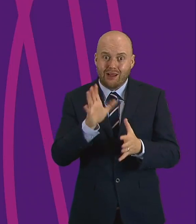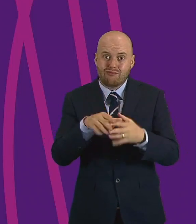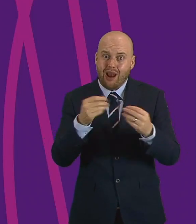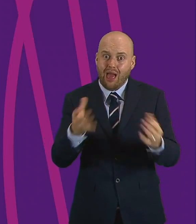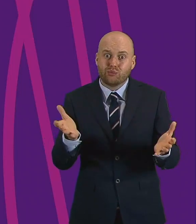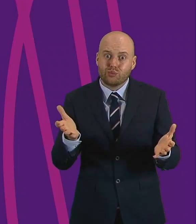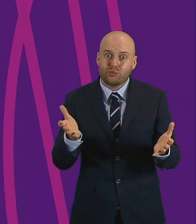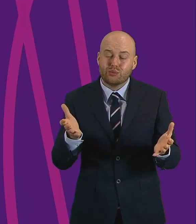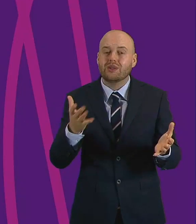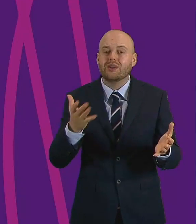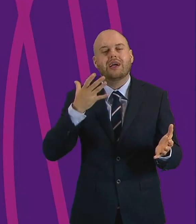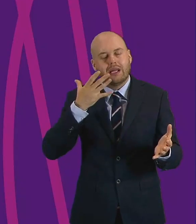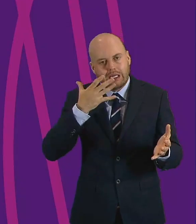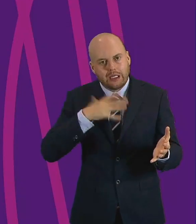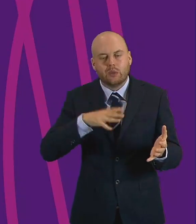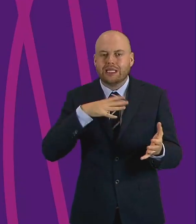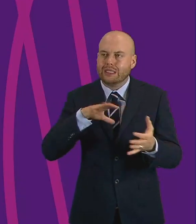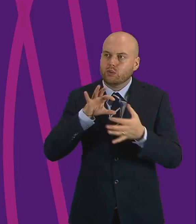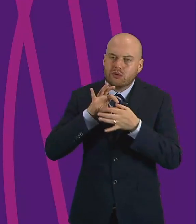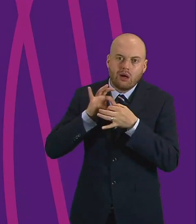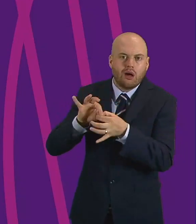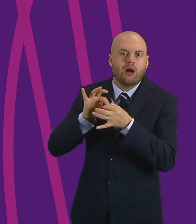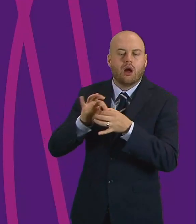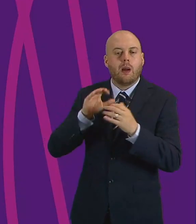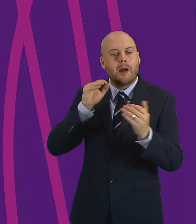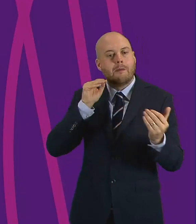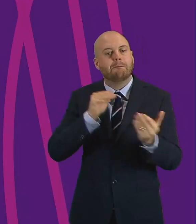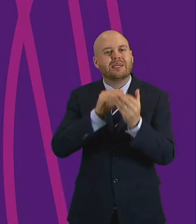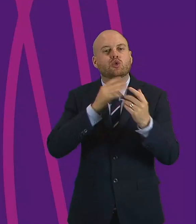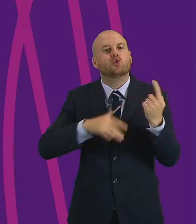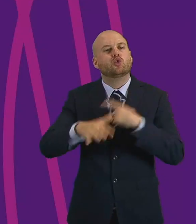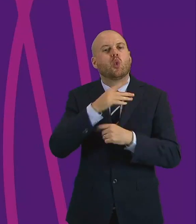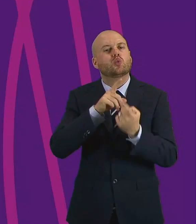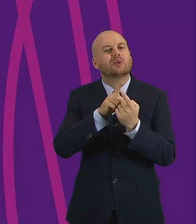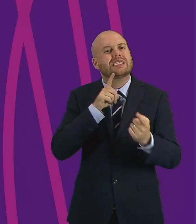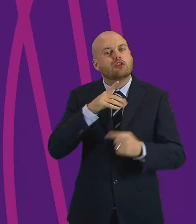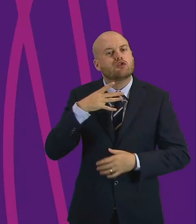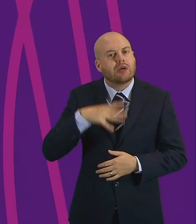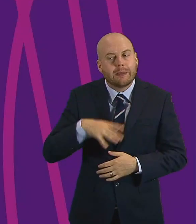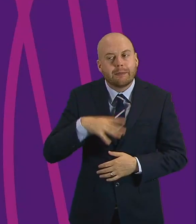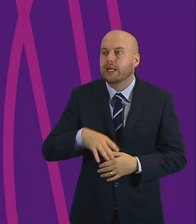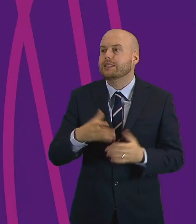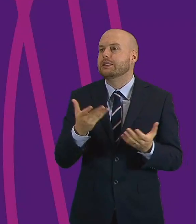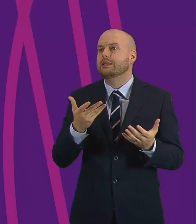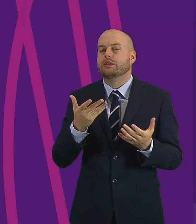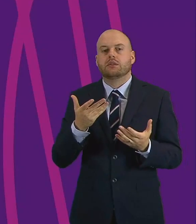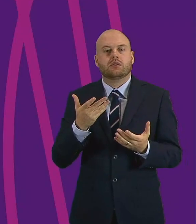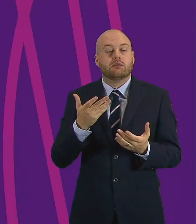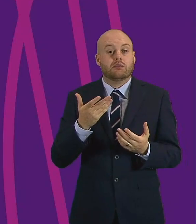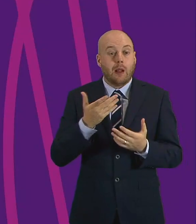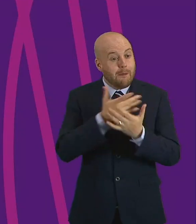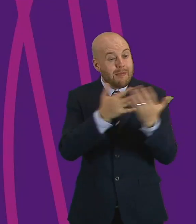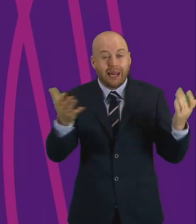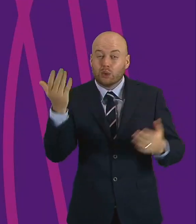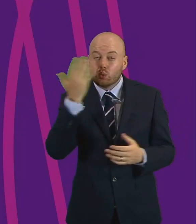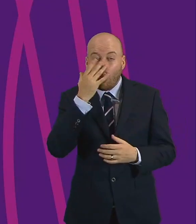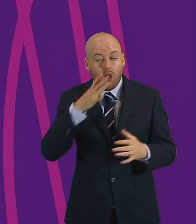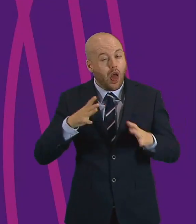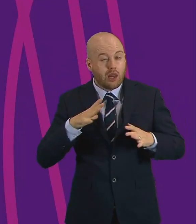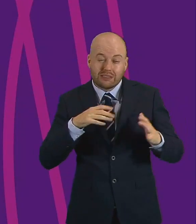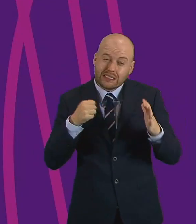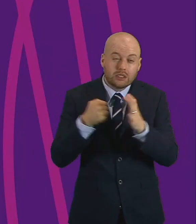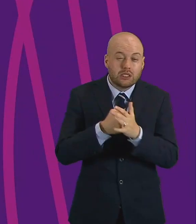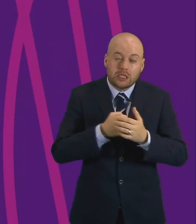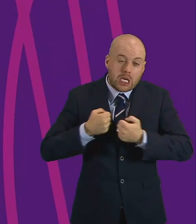meet the social distancing requirements in terms of capacity in our schools, where many are already at capacity. Then there's the issue